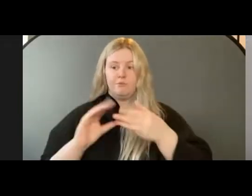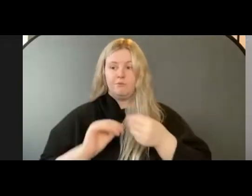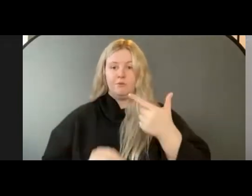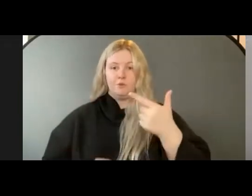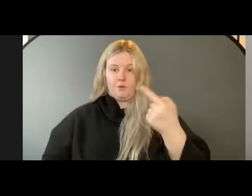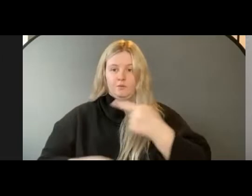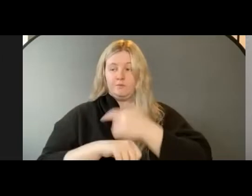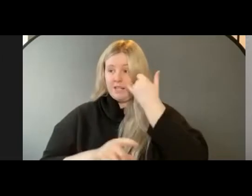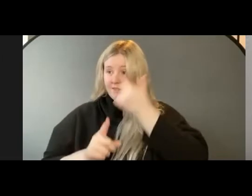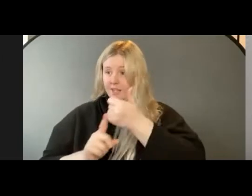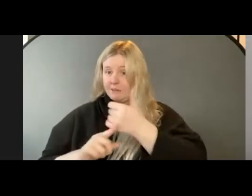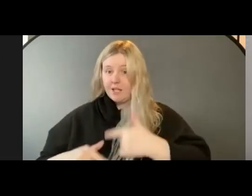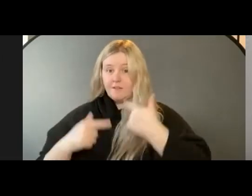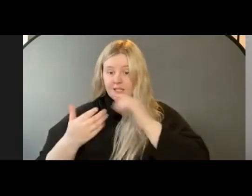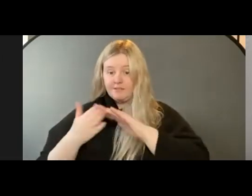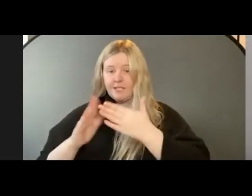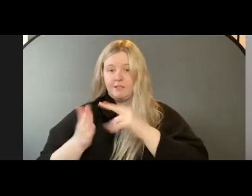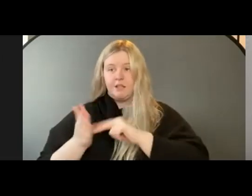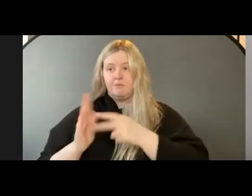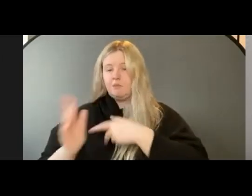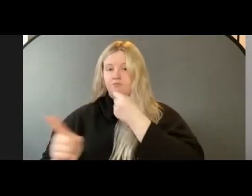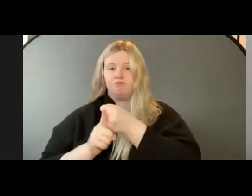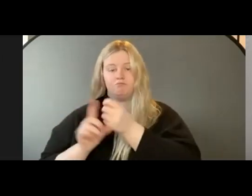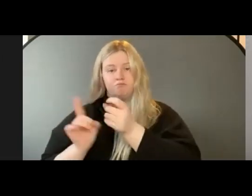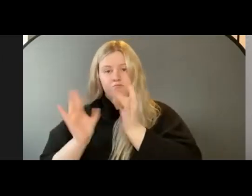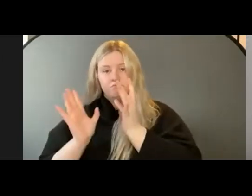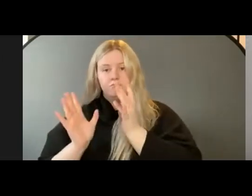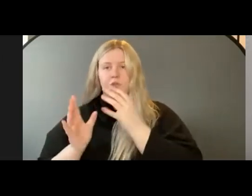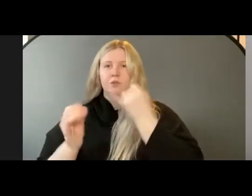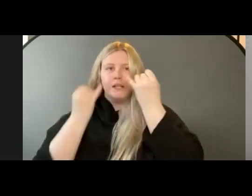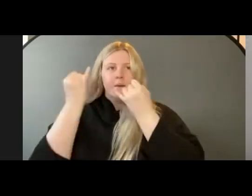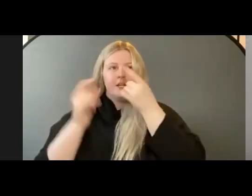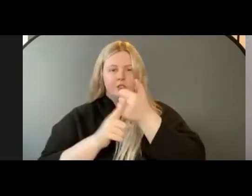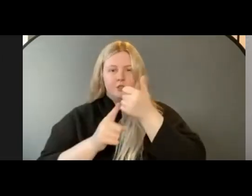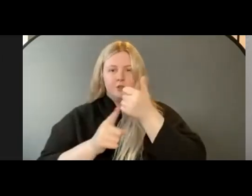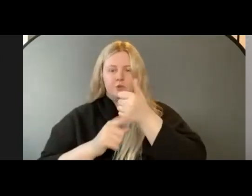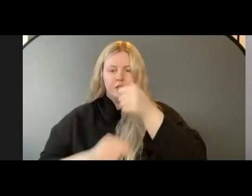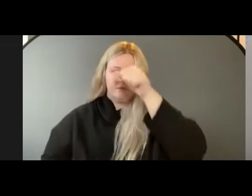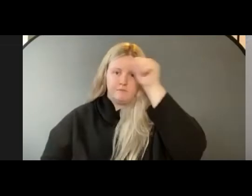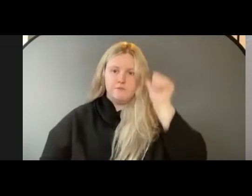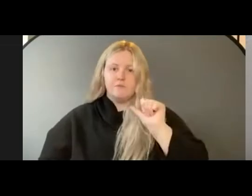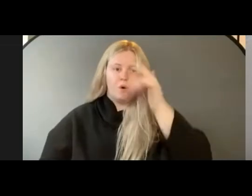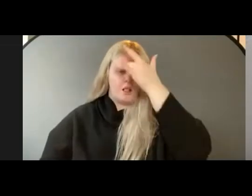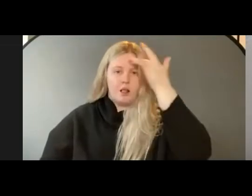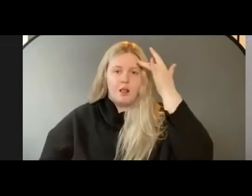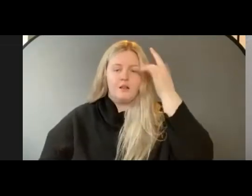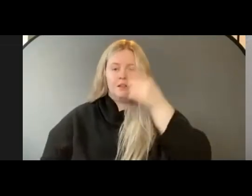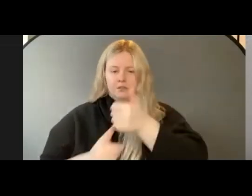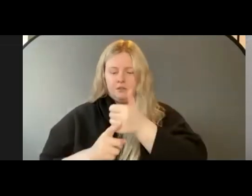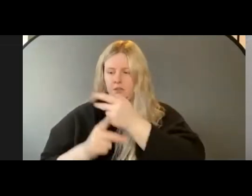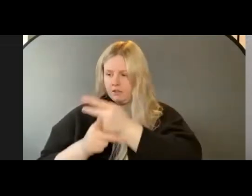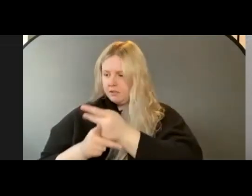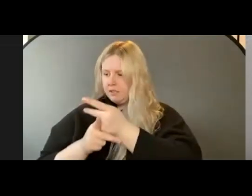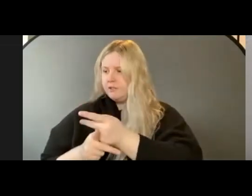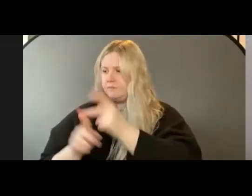the downtown core. Imagine for a moment having dementia or caring for someone with health issues and listening to 21